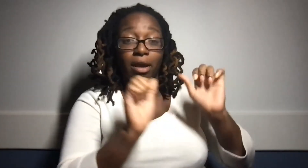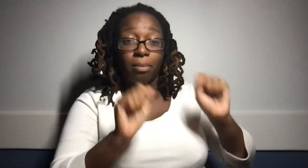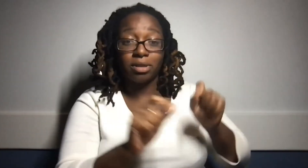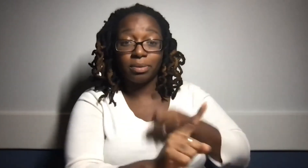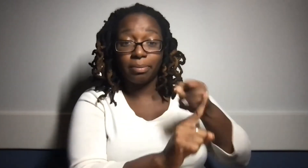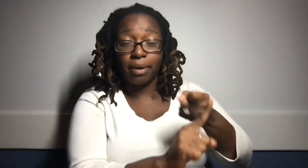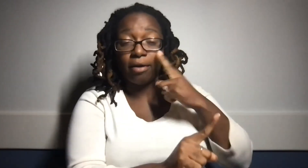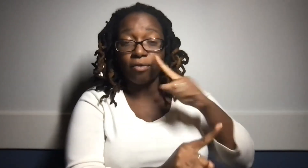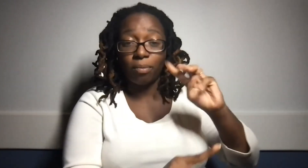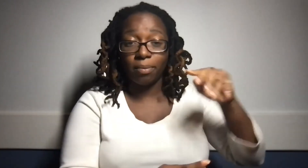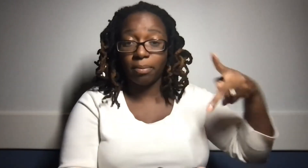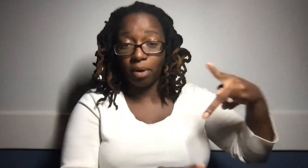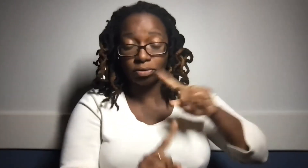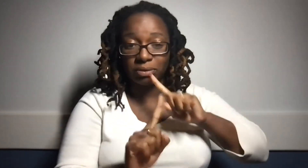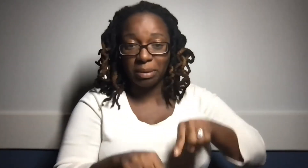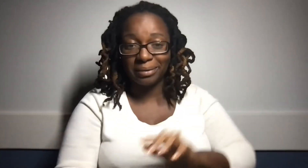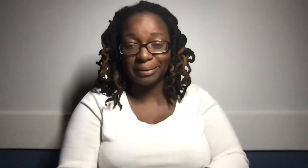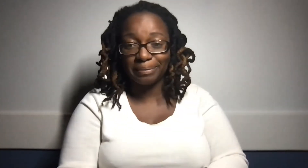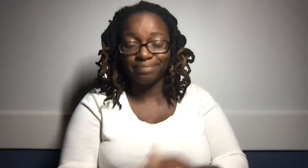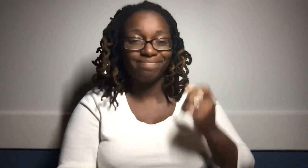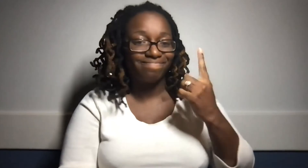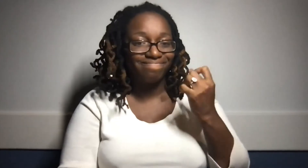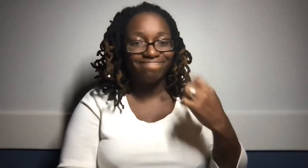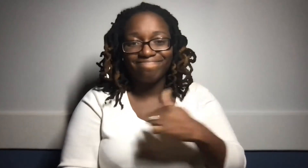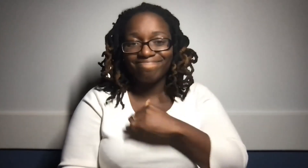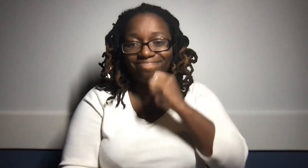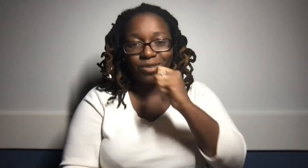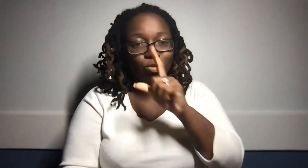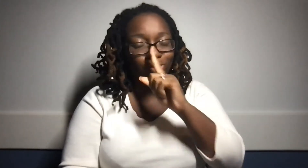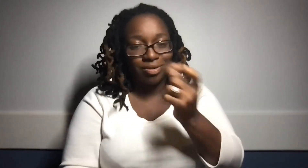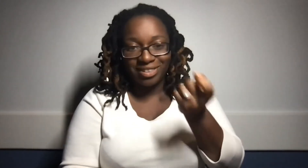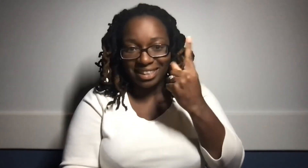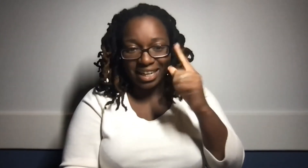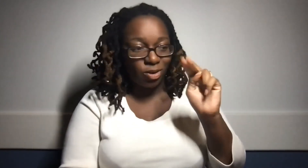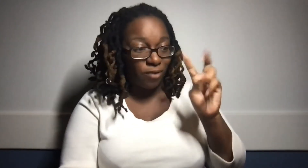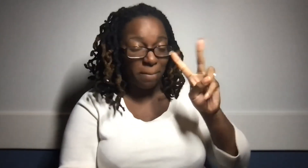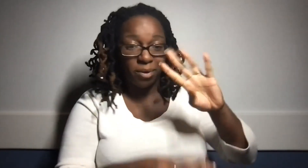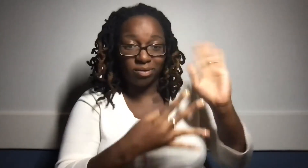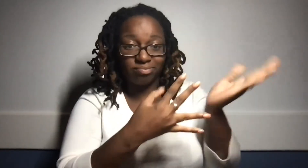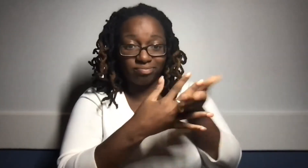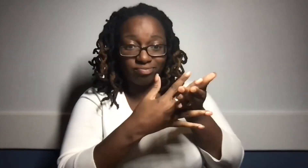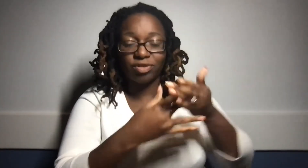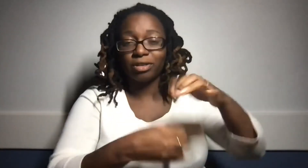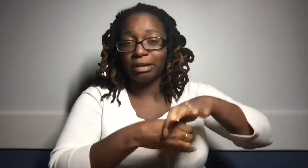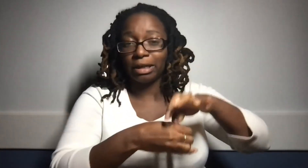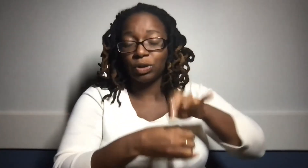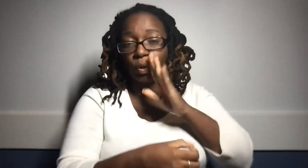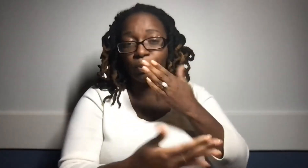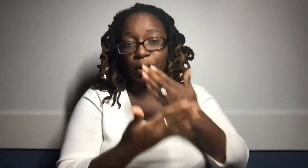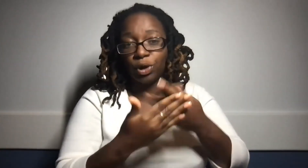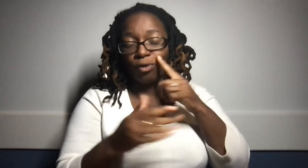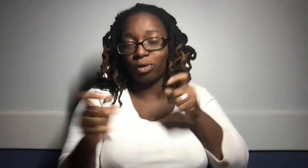monkeypox response. Clearly, we cannot understate how important the November midterm elections are for the future course of